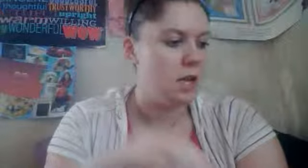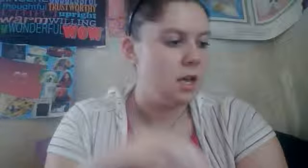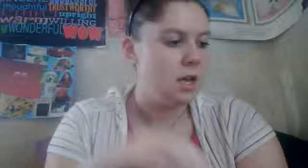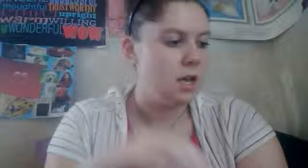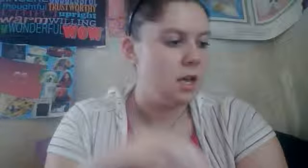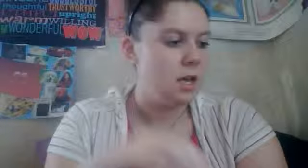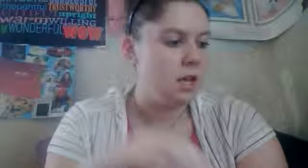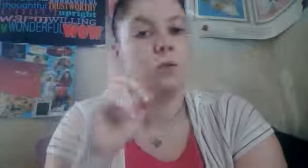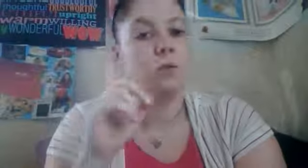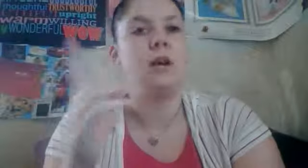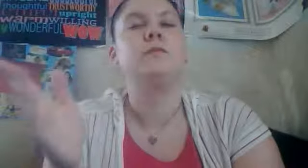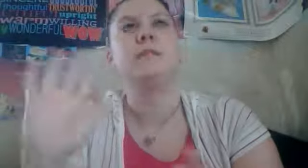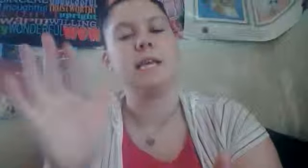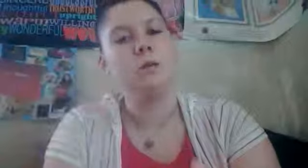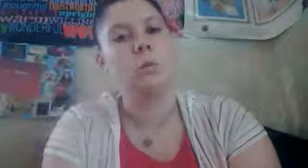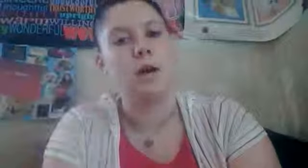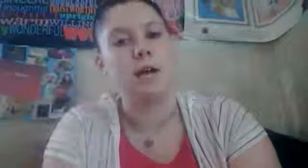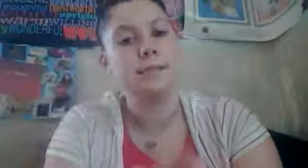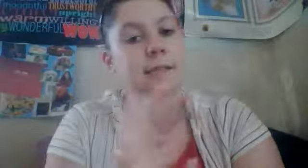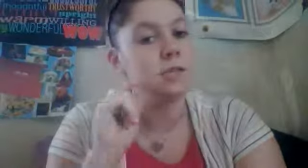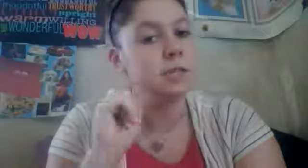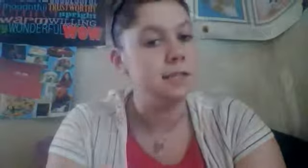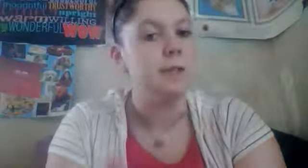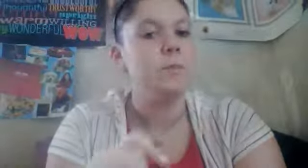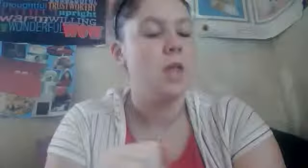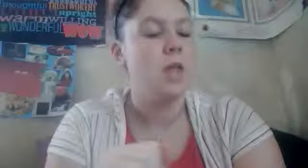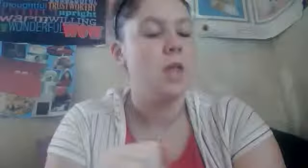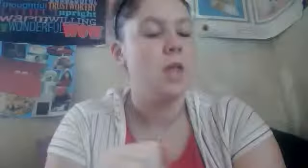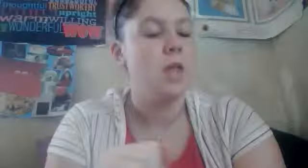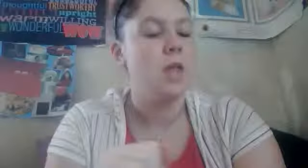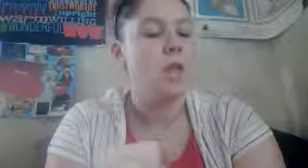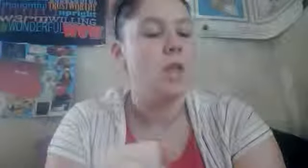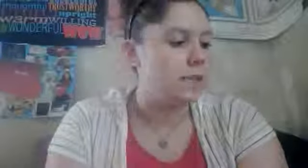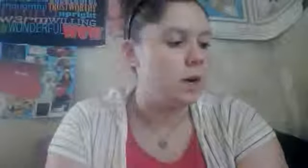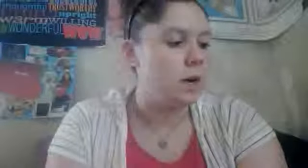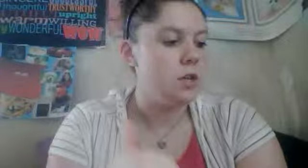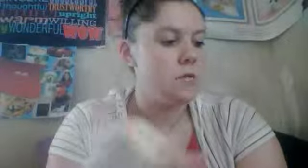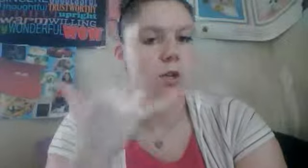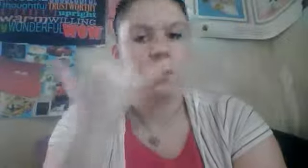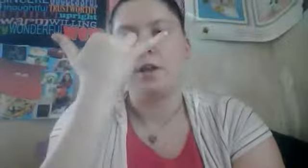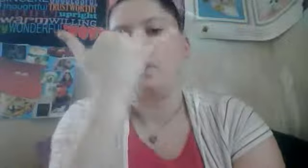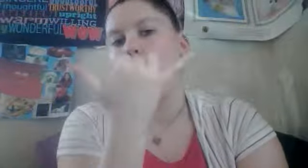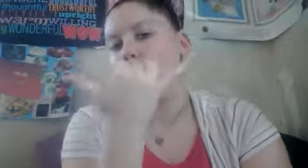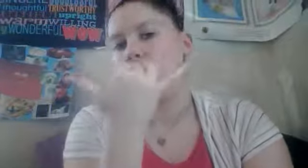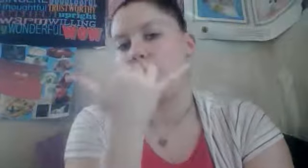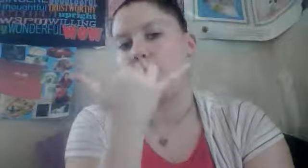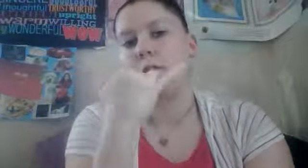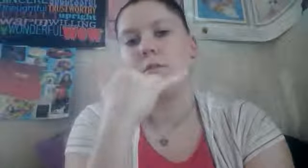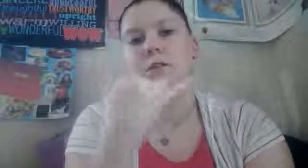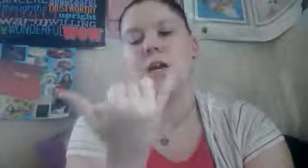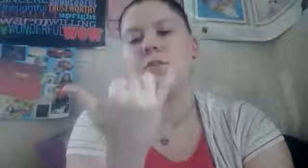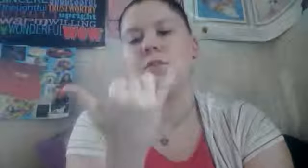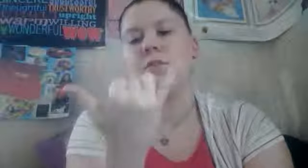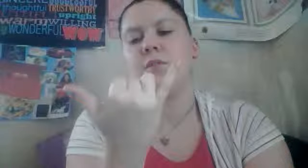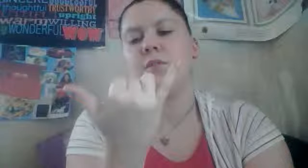Now, if you want to say, now for saying why, this is actually easy. For saying why, you create a why, kind of like a, you